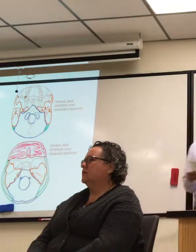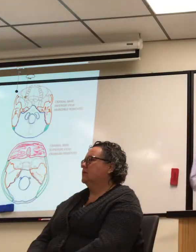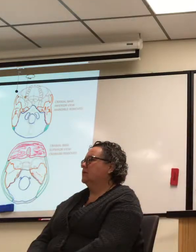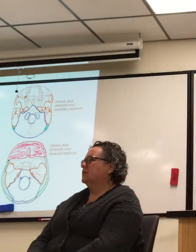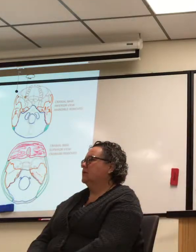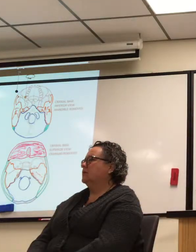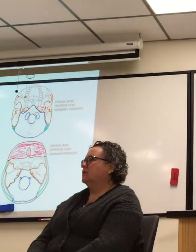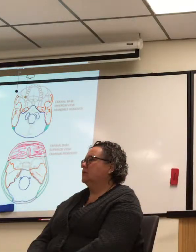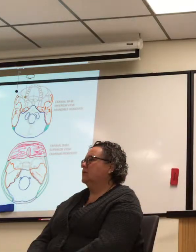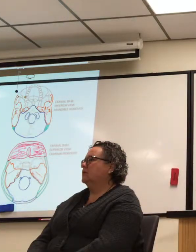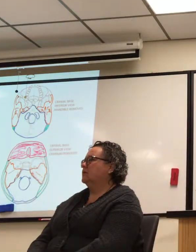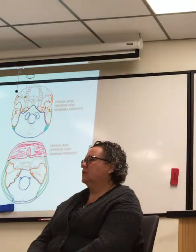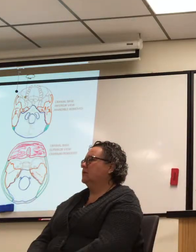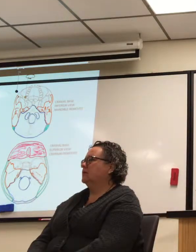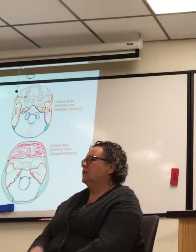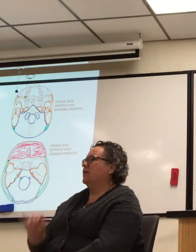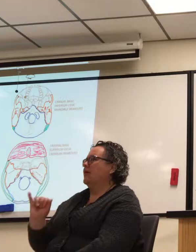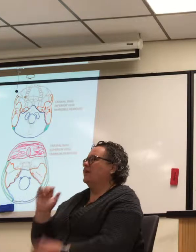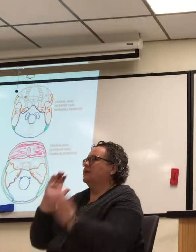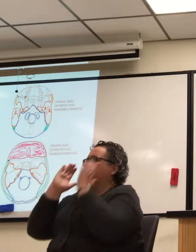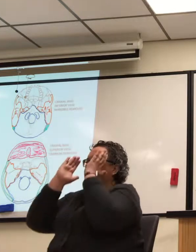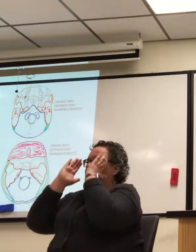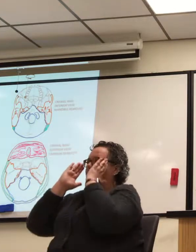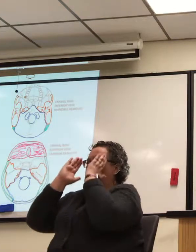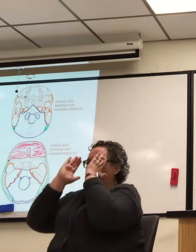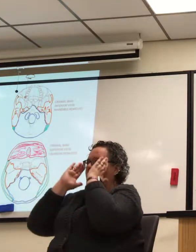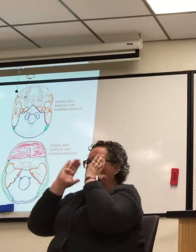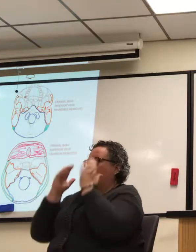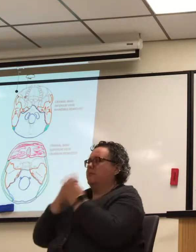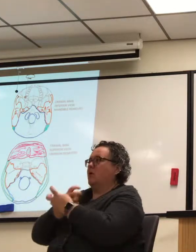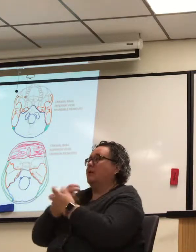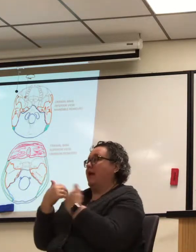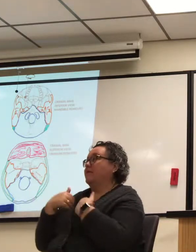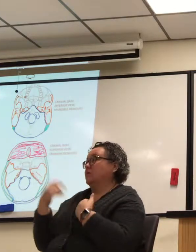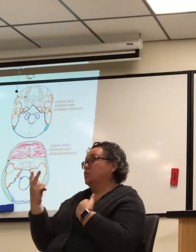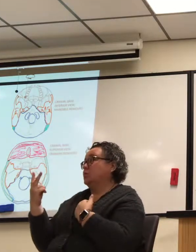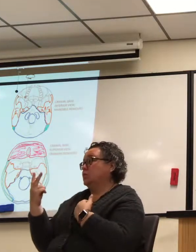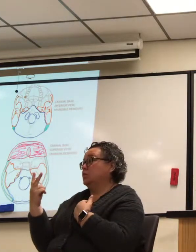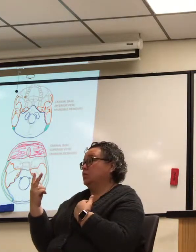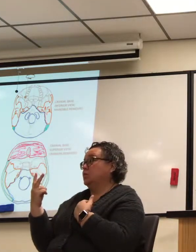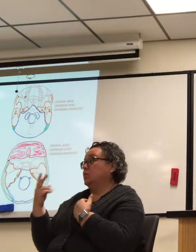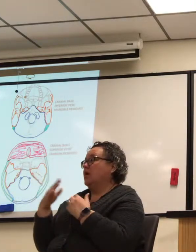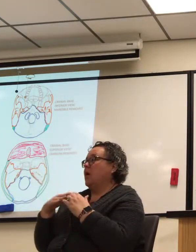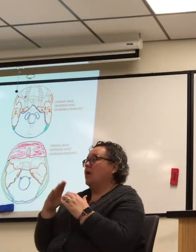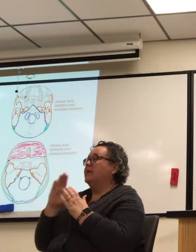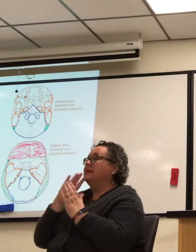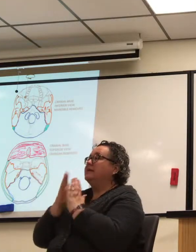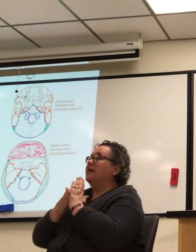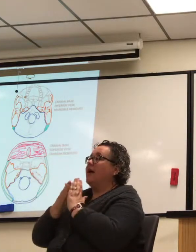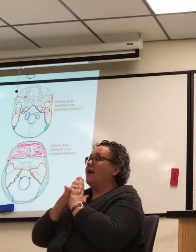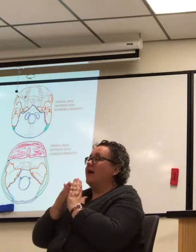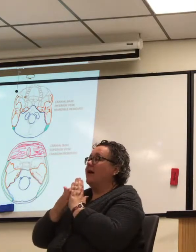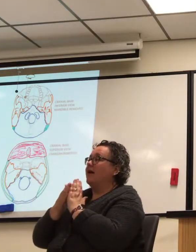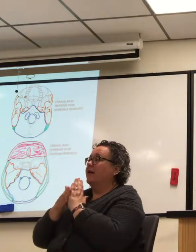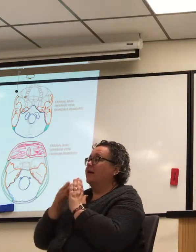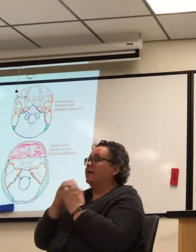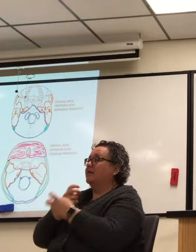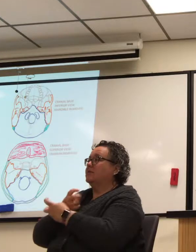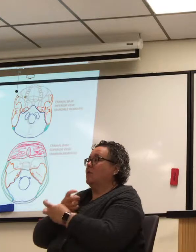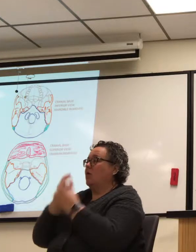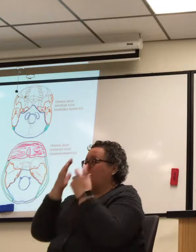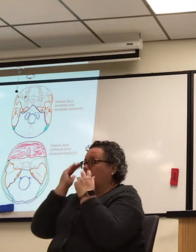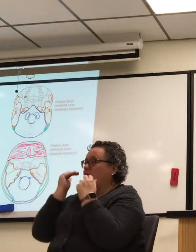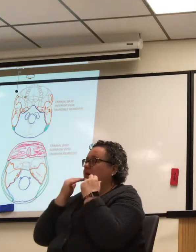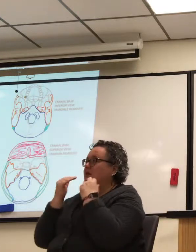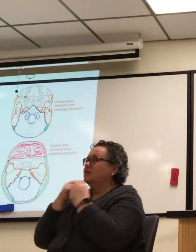So that's the temporal bones. Got two of them. They're the size of your skulls. So I used orange for